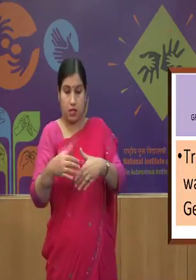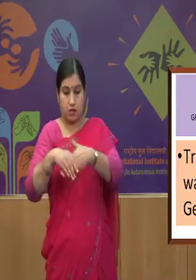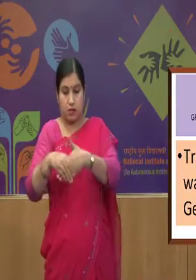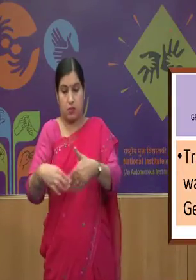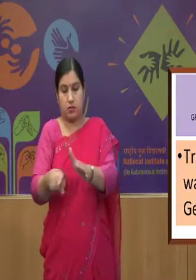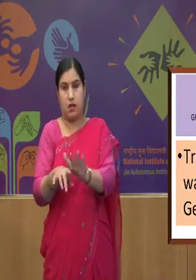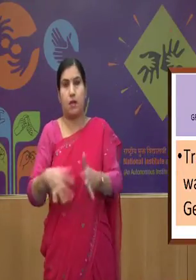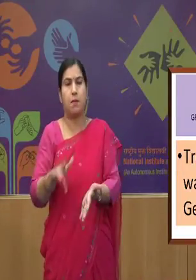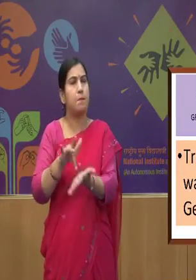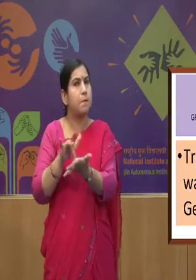Saint Germain